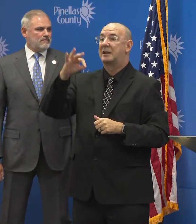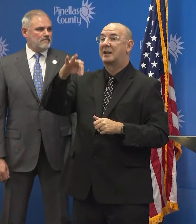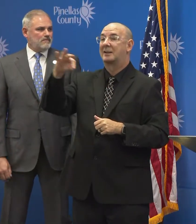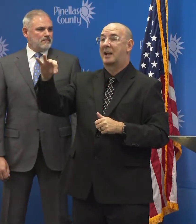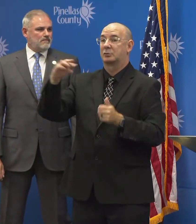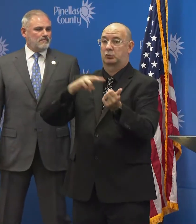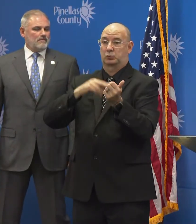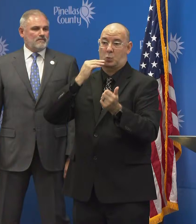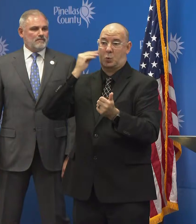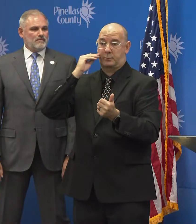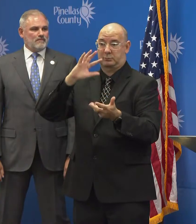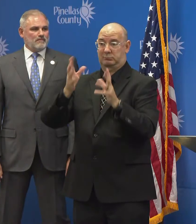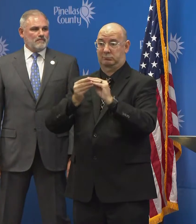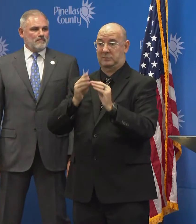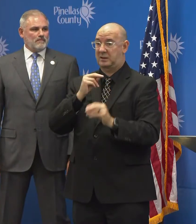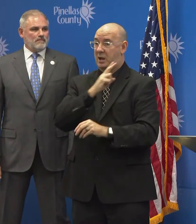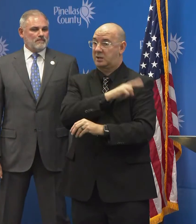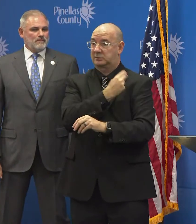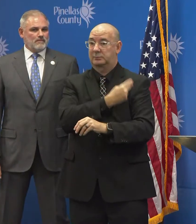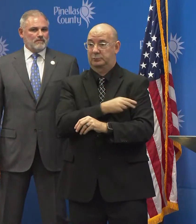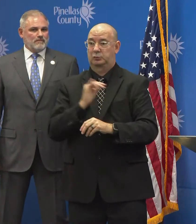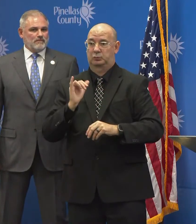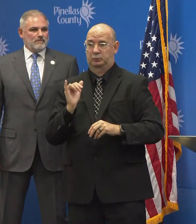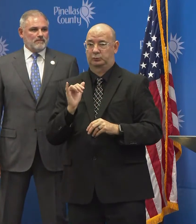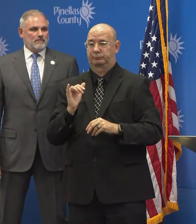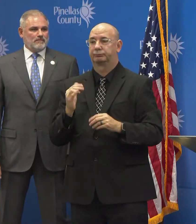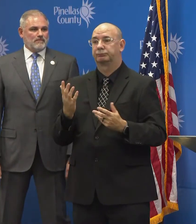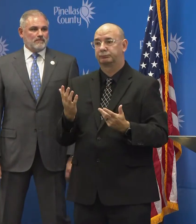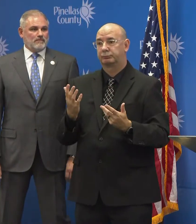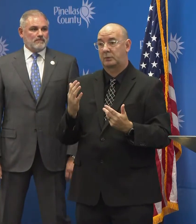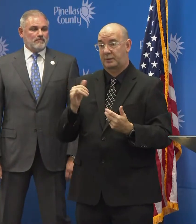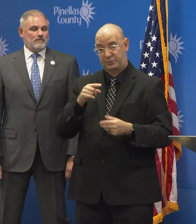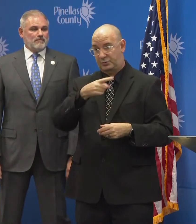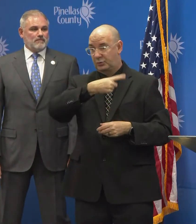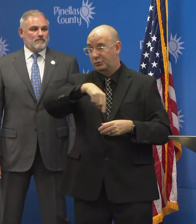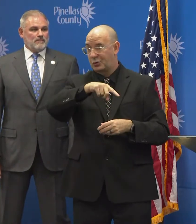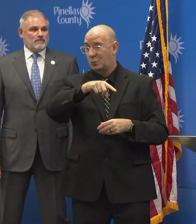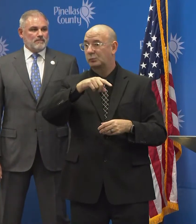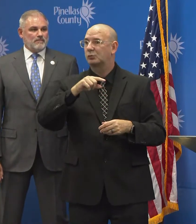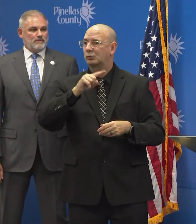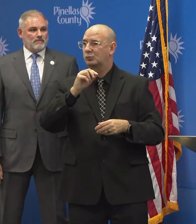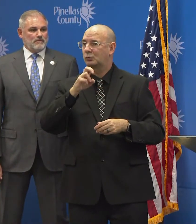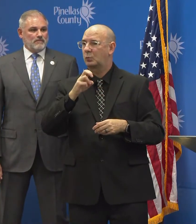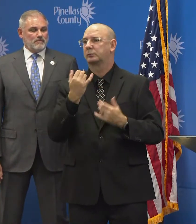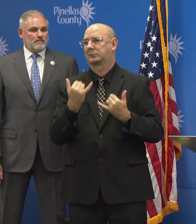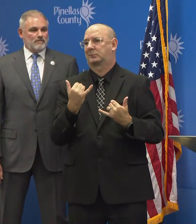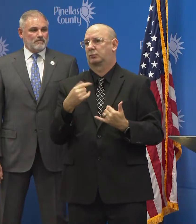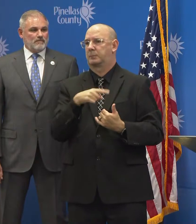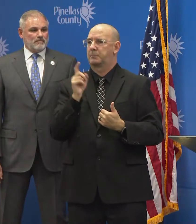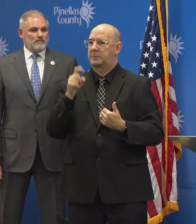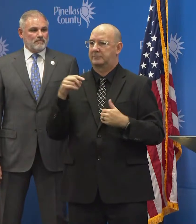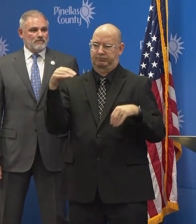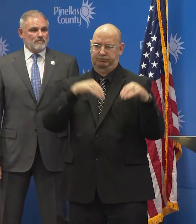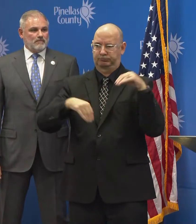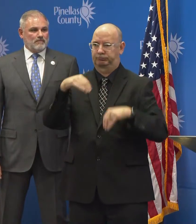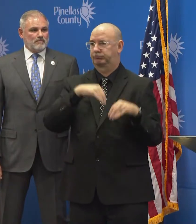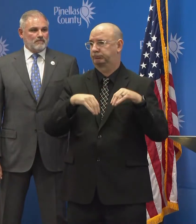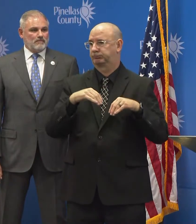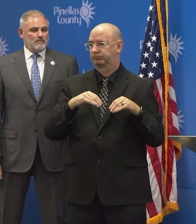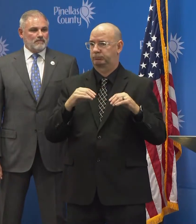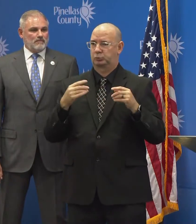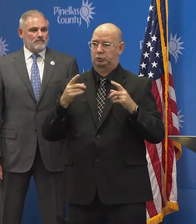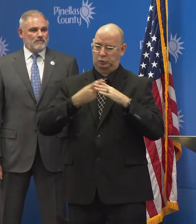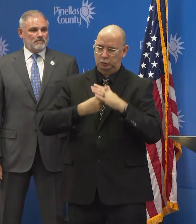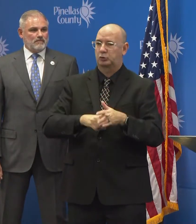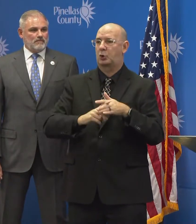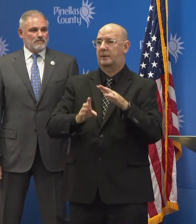and hospitals within those zones. Our hospitals have already begun to start their evacuations. Everybody